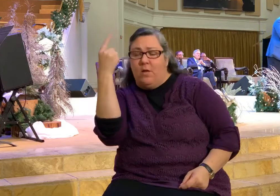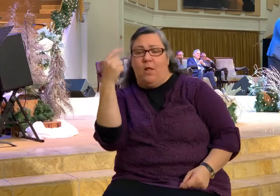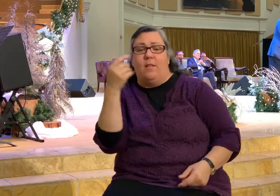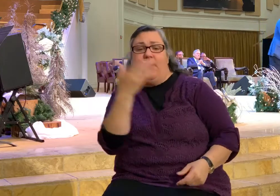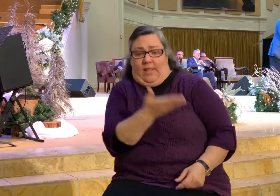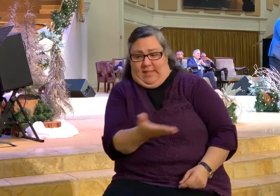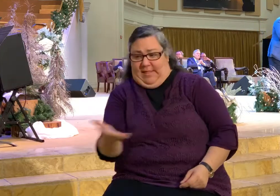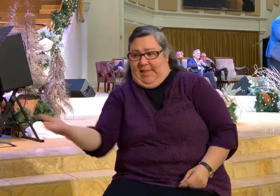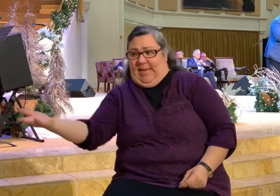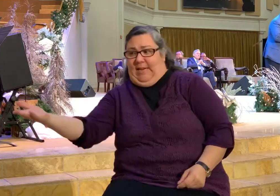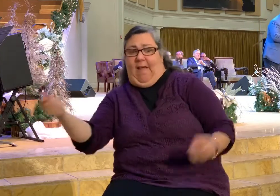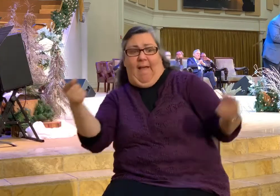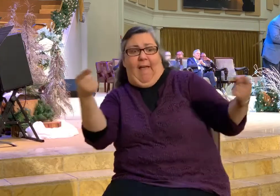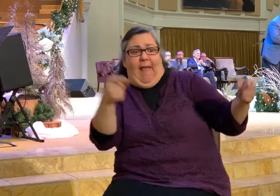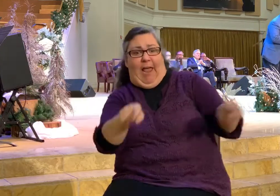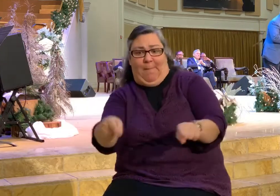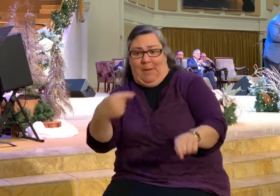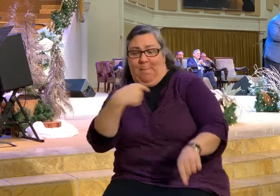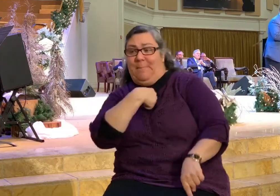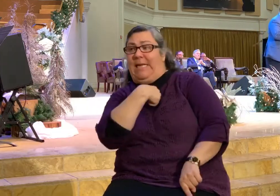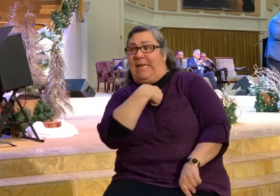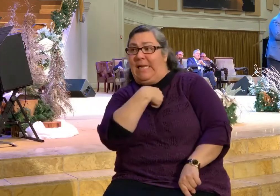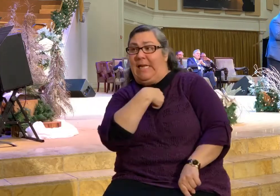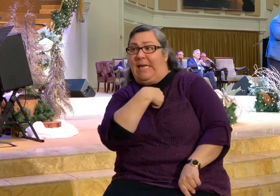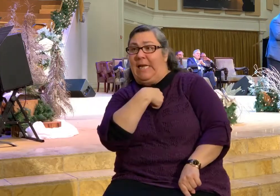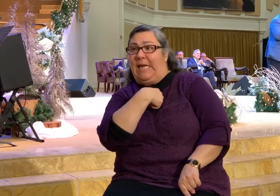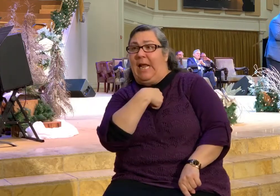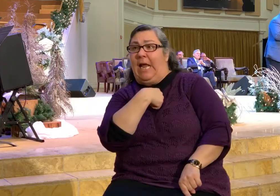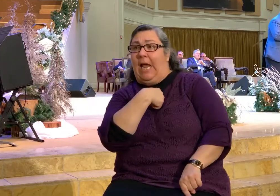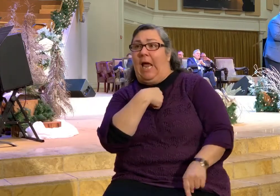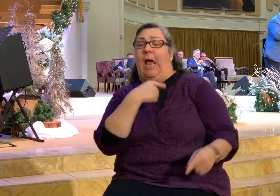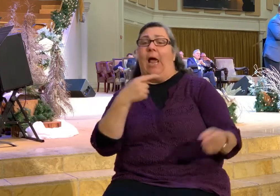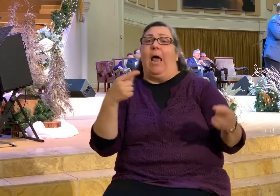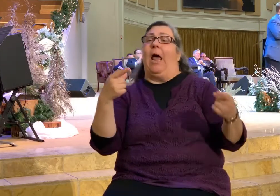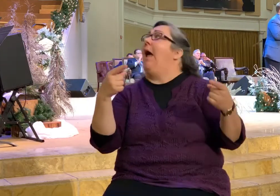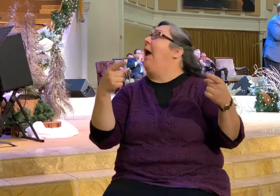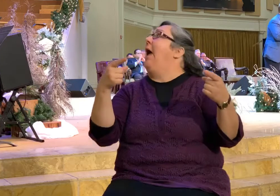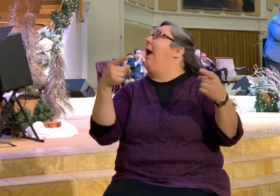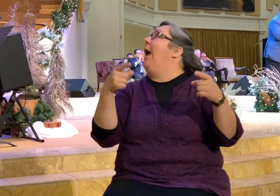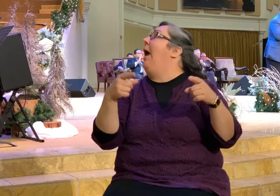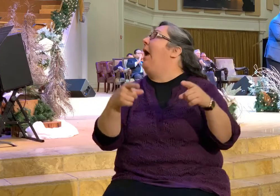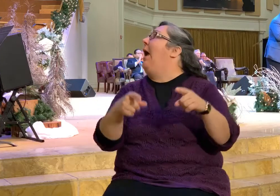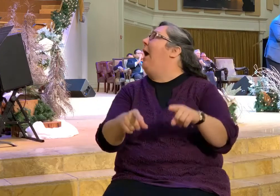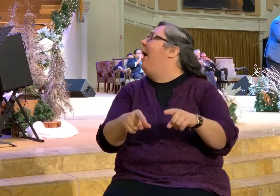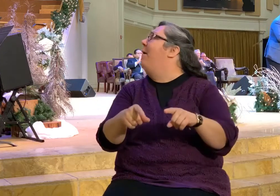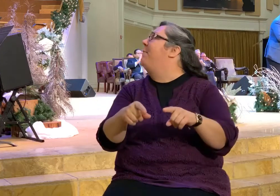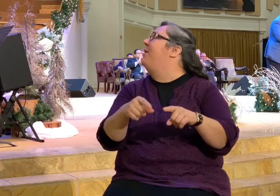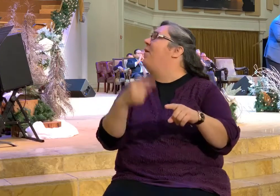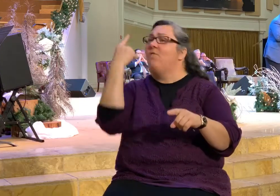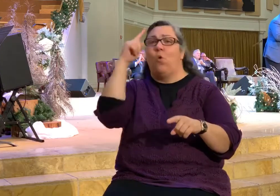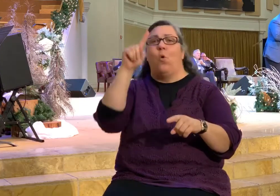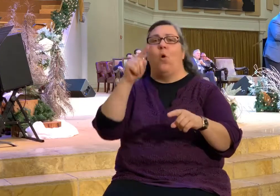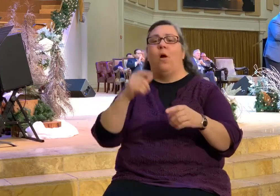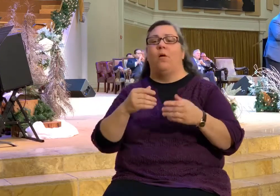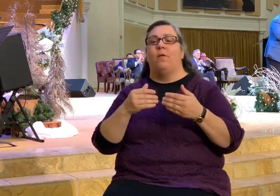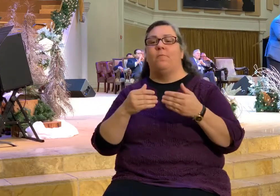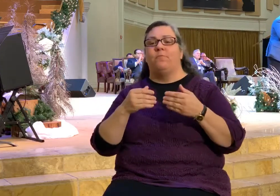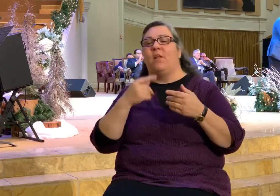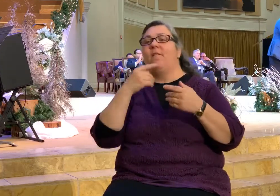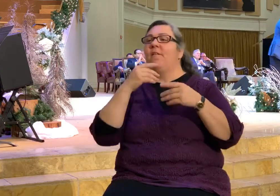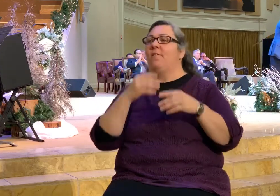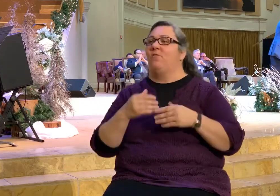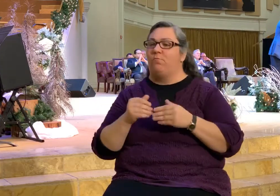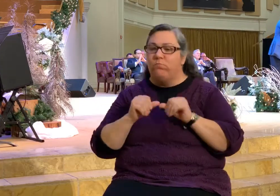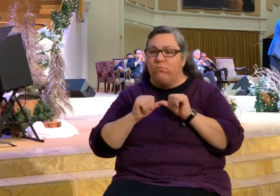the things which have happened unto me have fallen out rather unto the furtherance of the gospel, so that